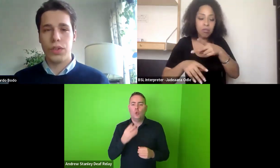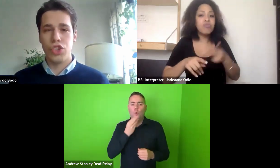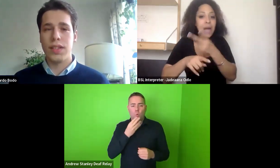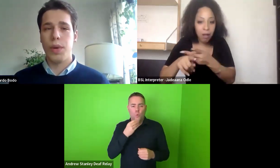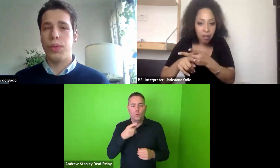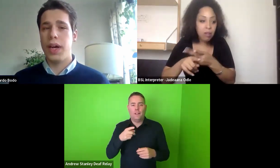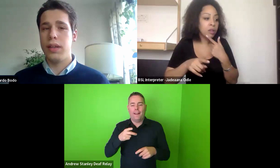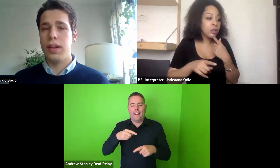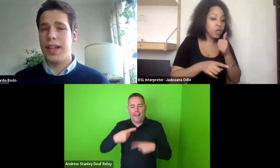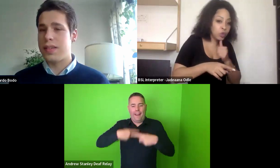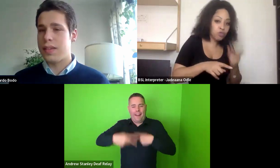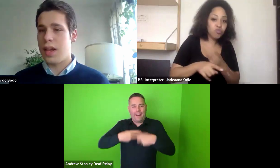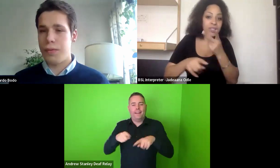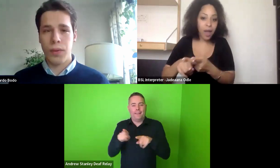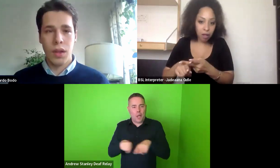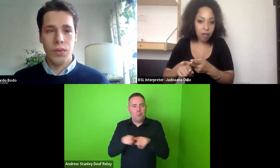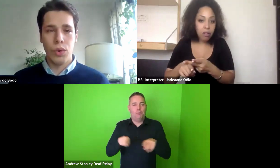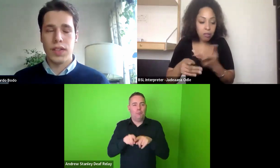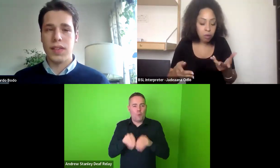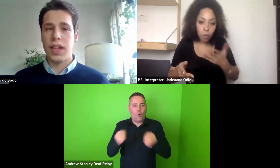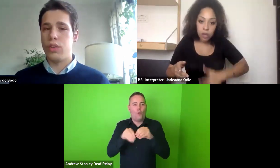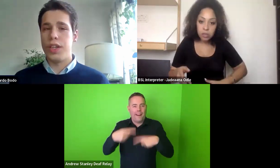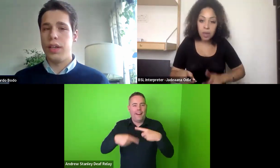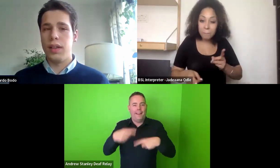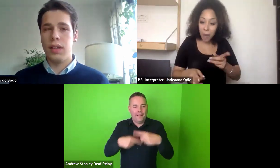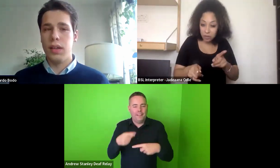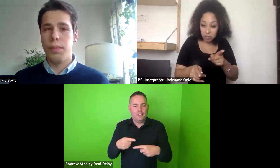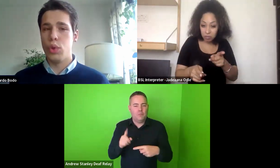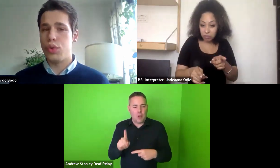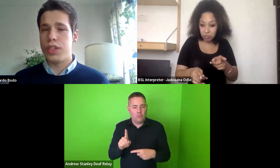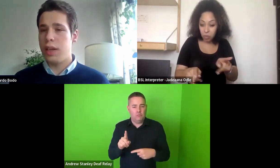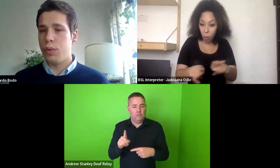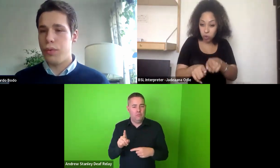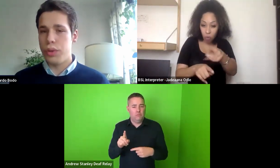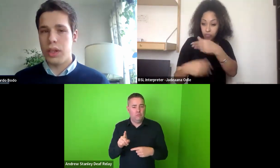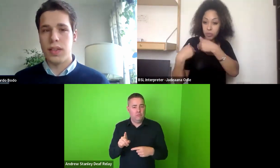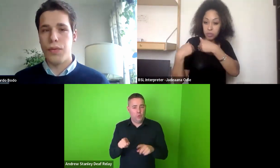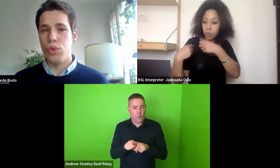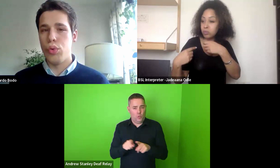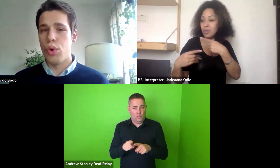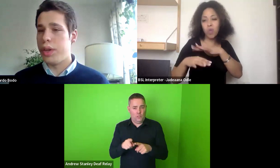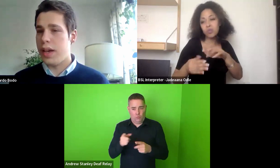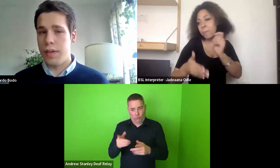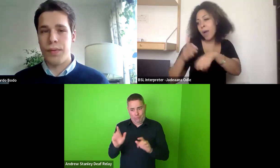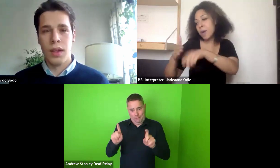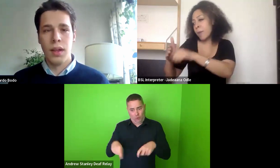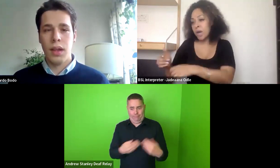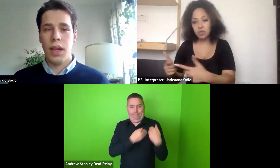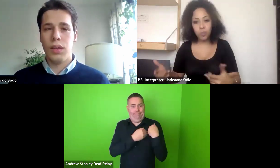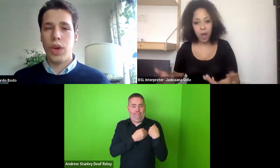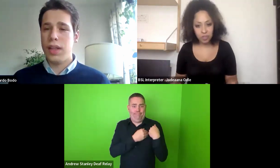simple. It's just about buying less stuff. For instance, I like to say that the most sustainable phone is the phone you already